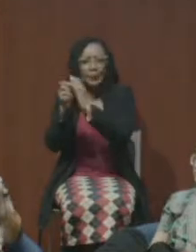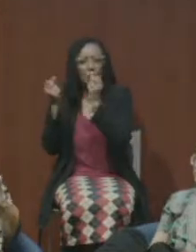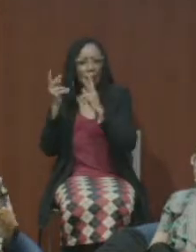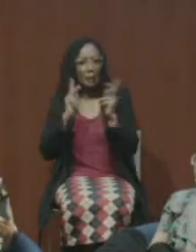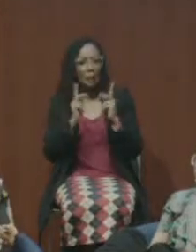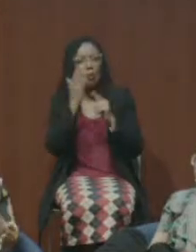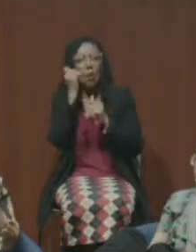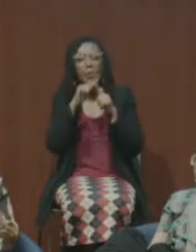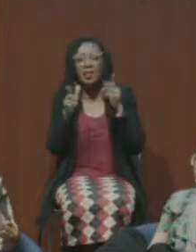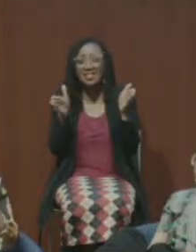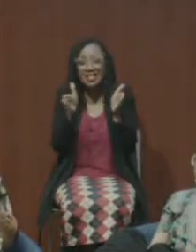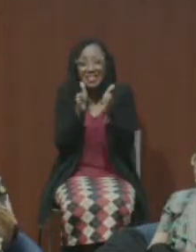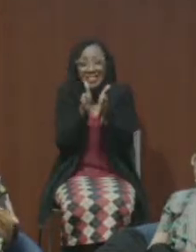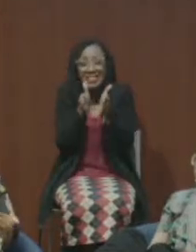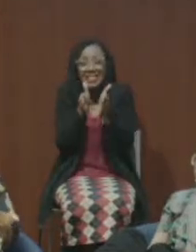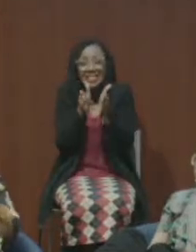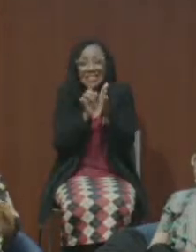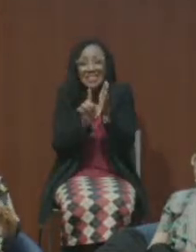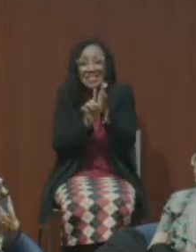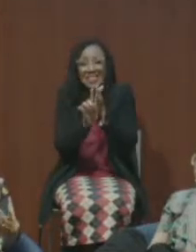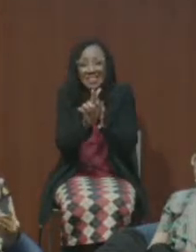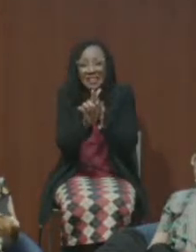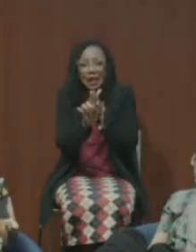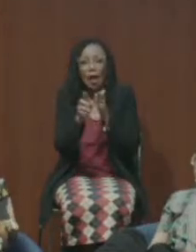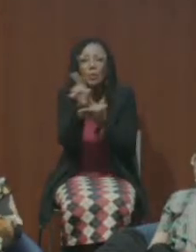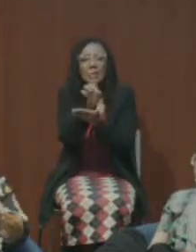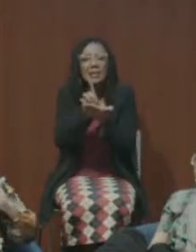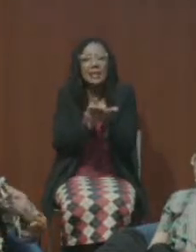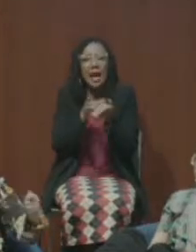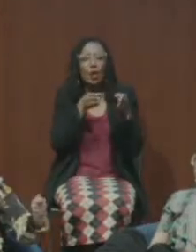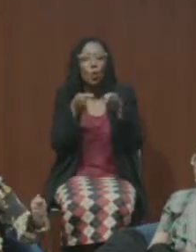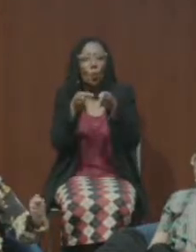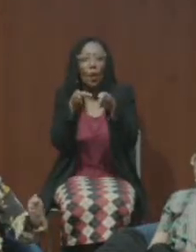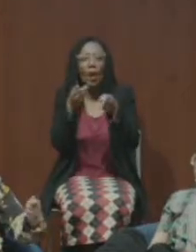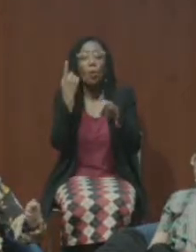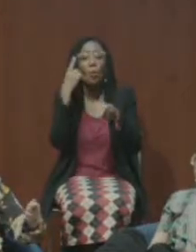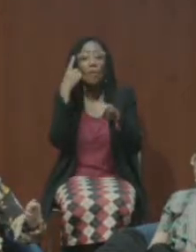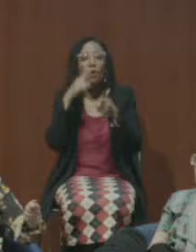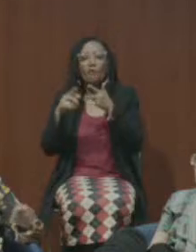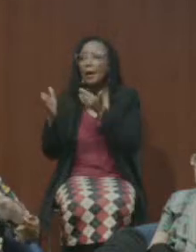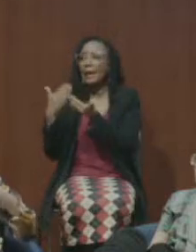Jenin because the streets became designed in a way that makes